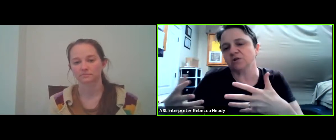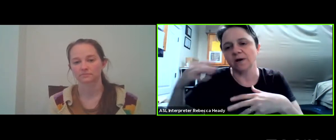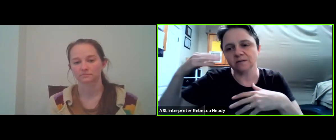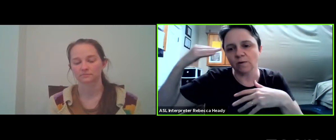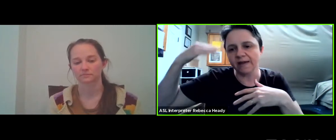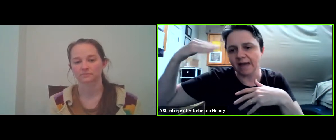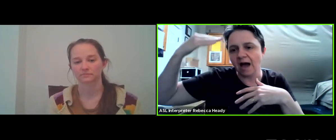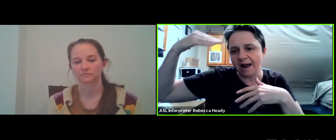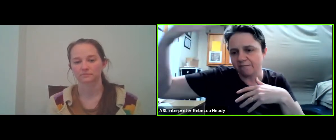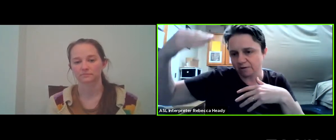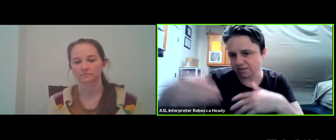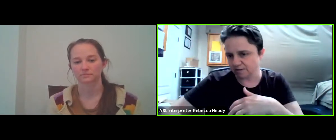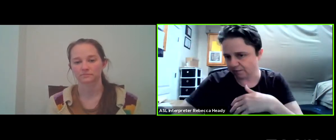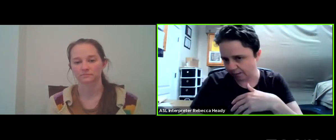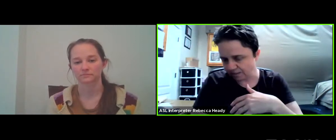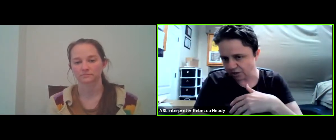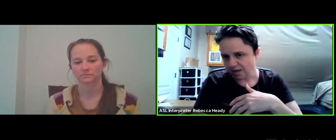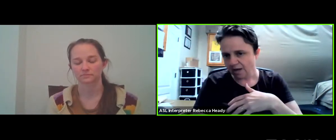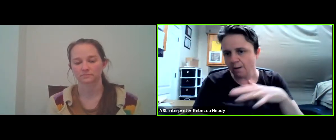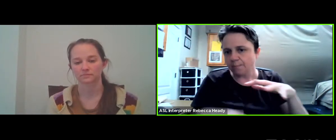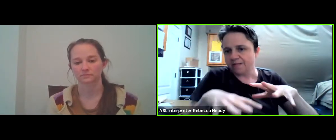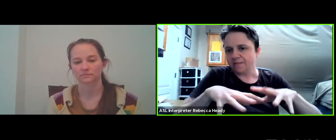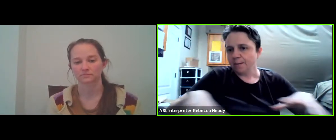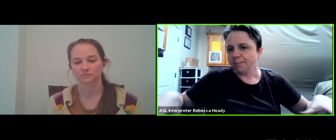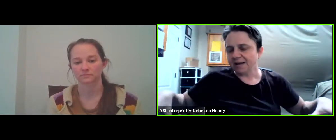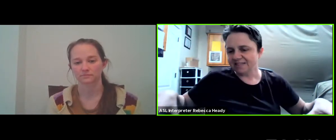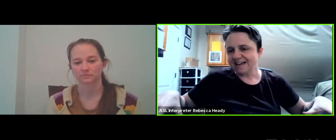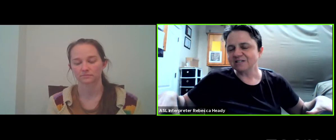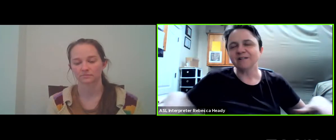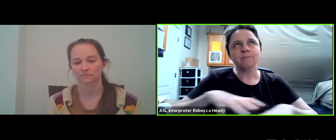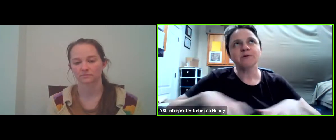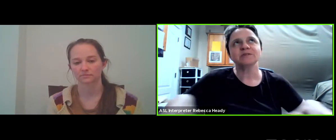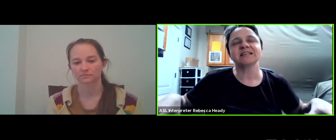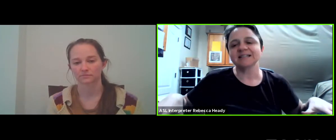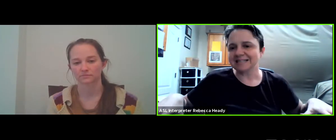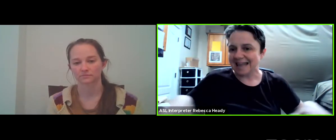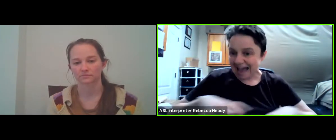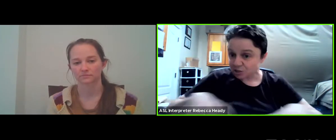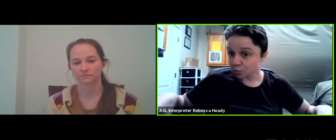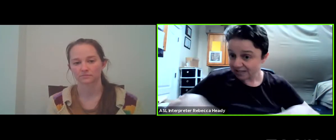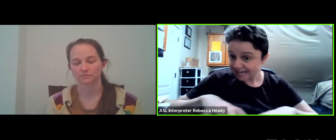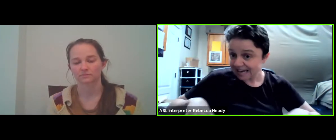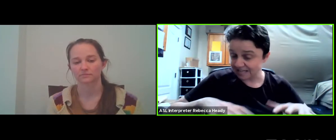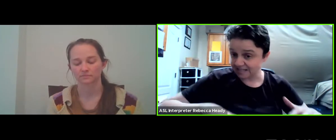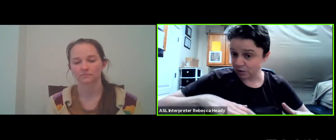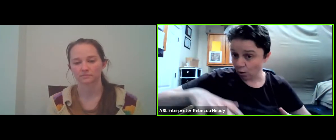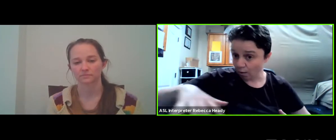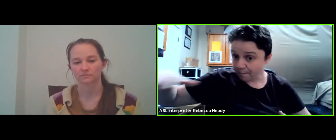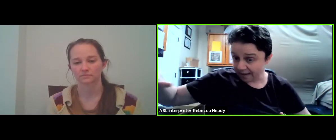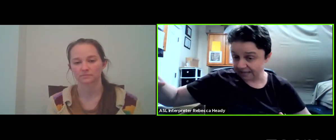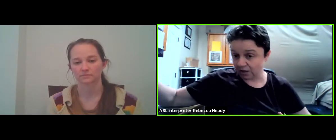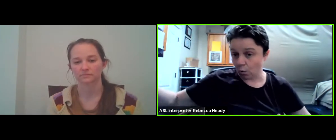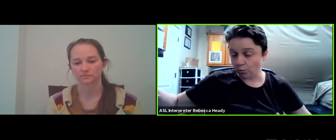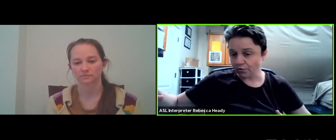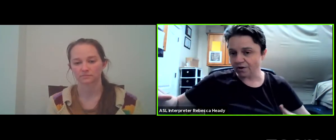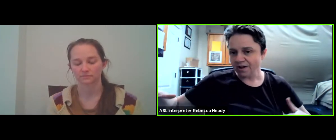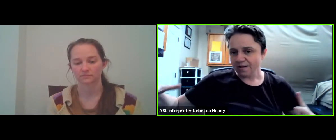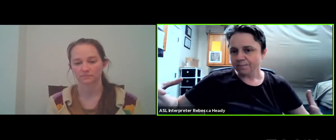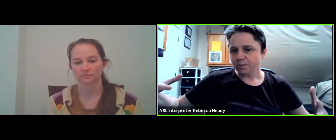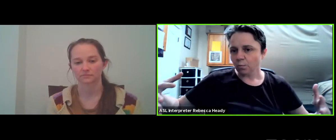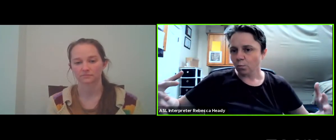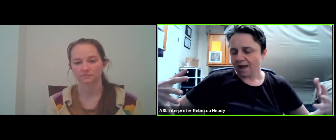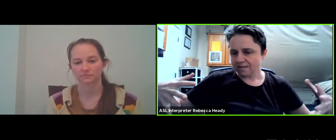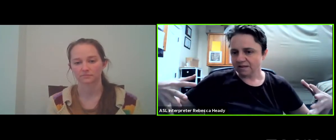will eventually when they get higher functions of language, but they develop those things naturally as they grow up and get